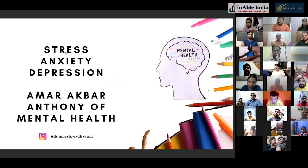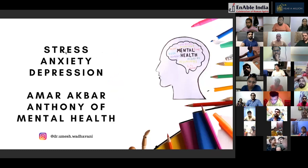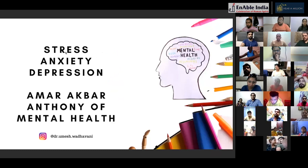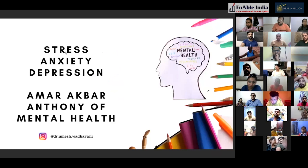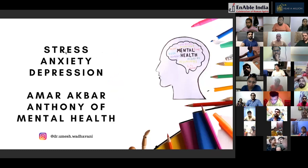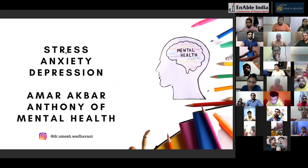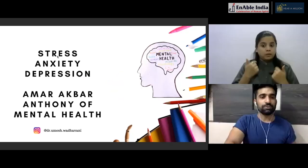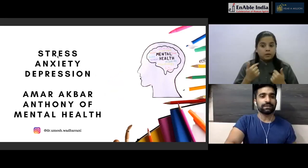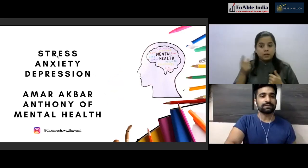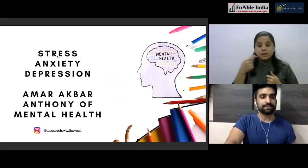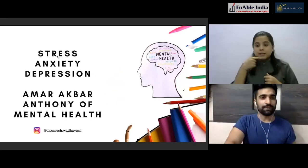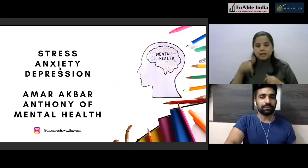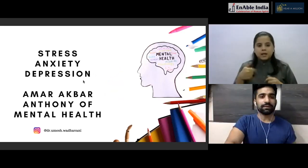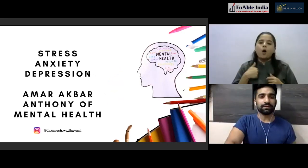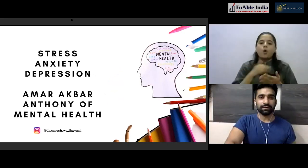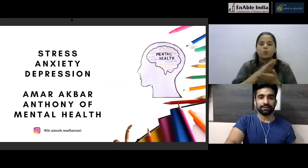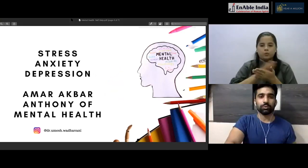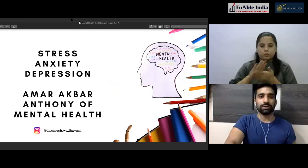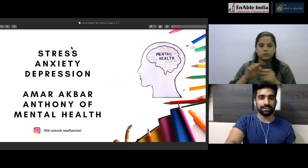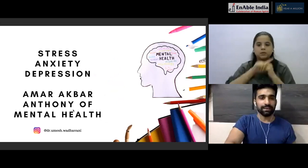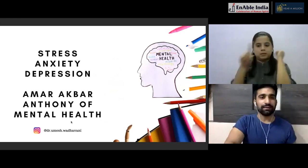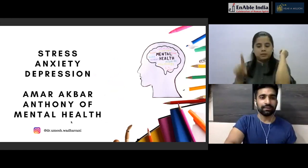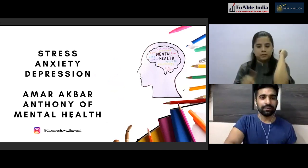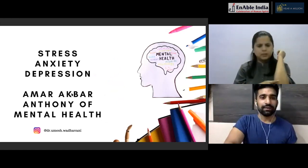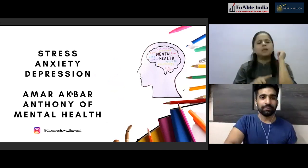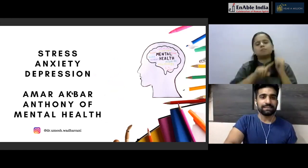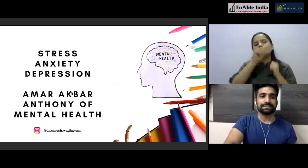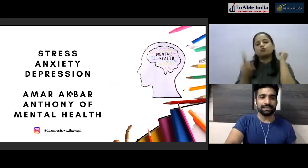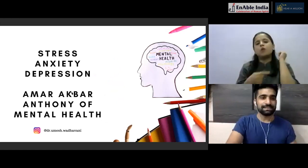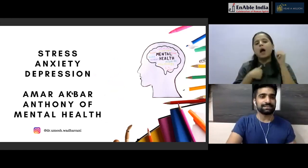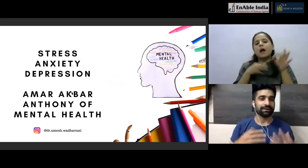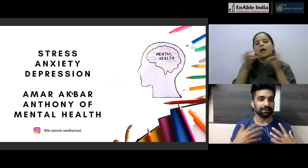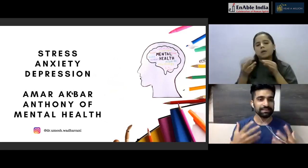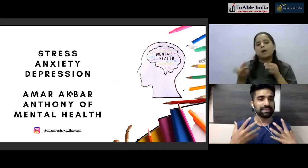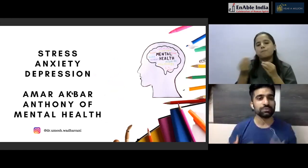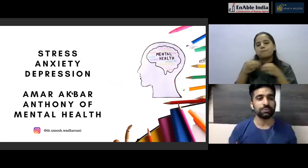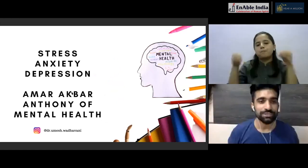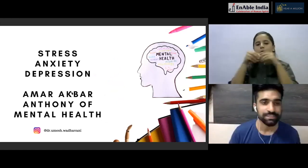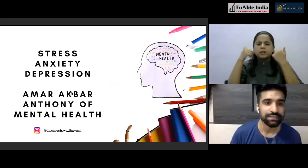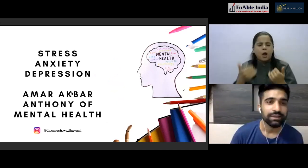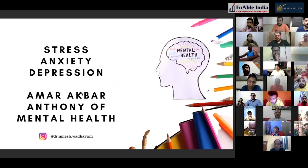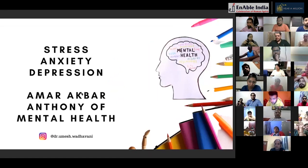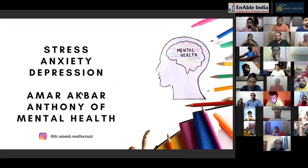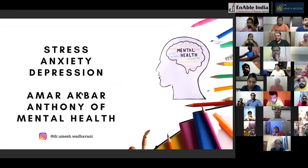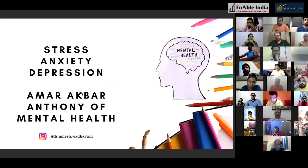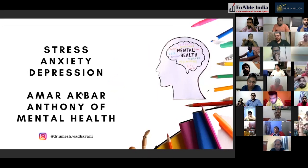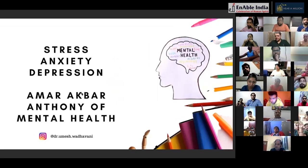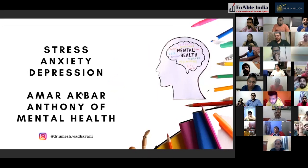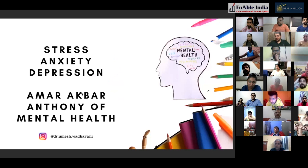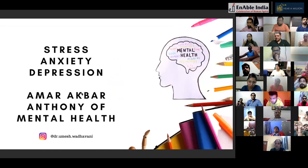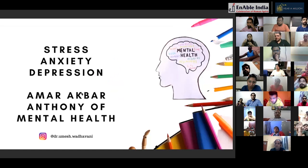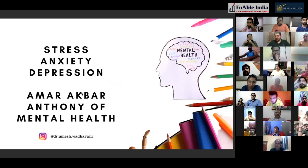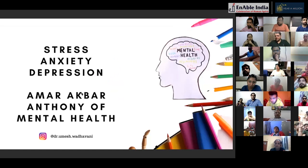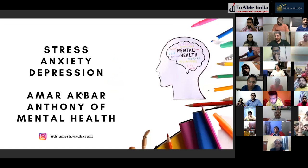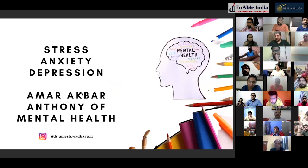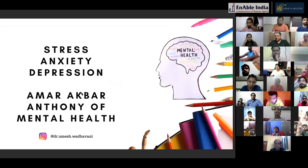I'll be doing my closing statement towards the end, but let's get to some questions. First question, I think I